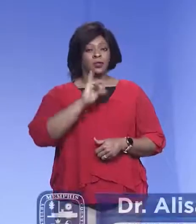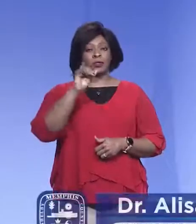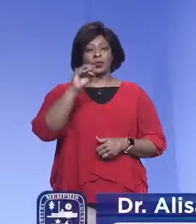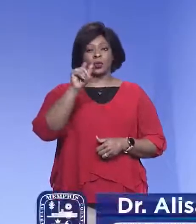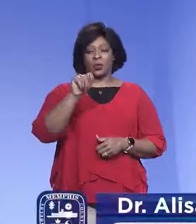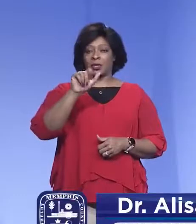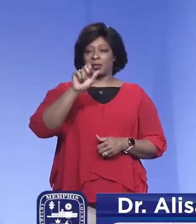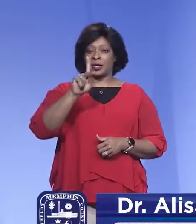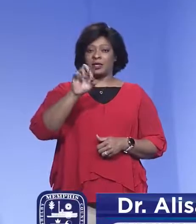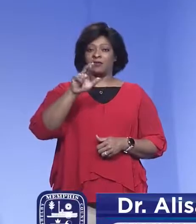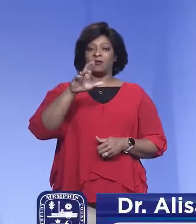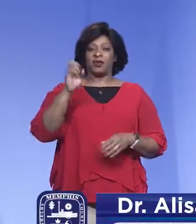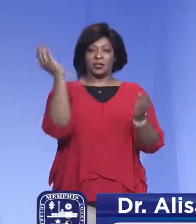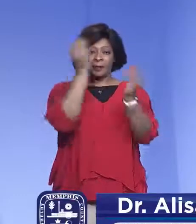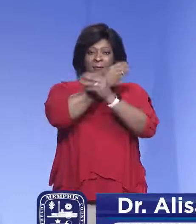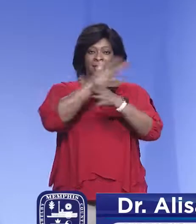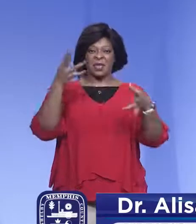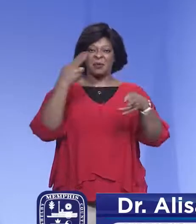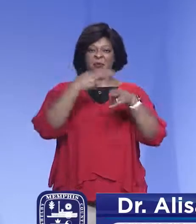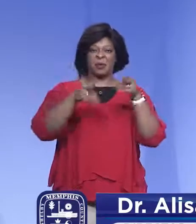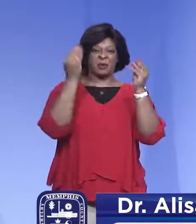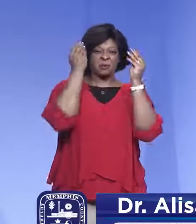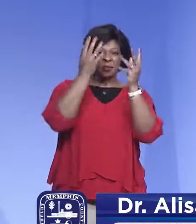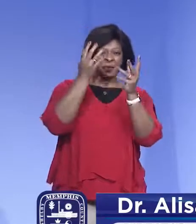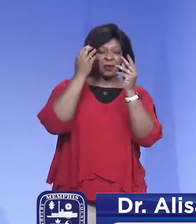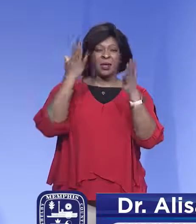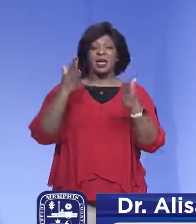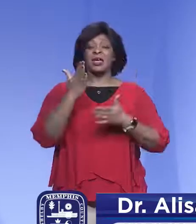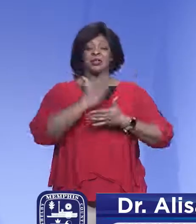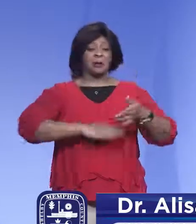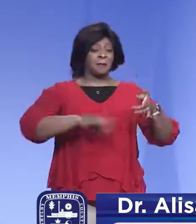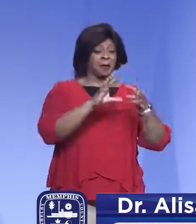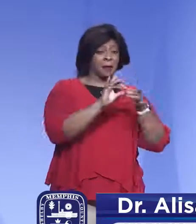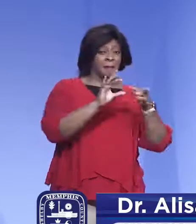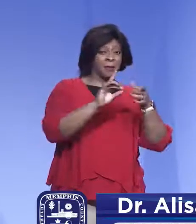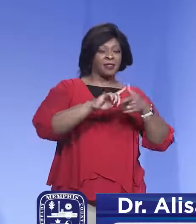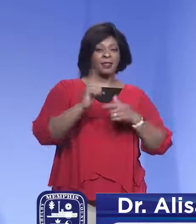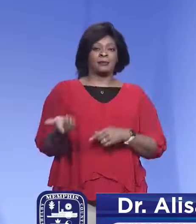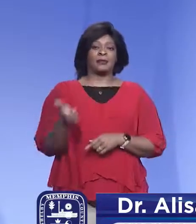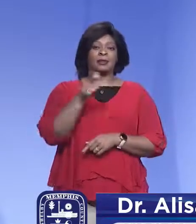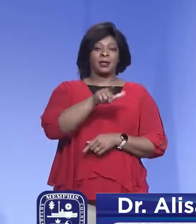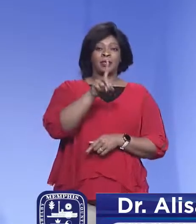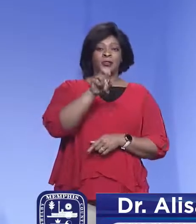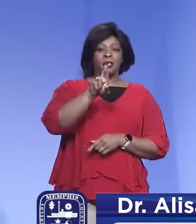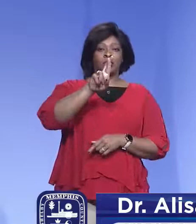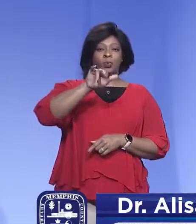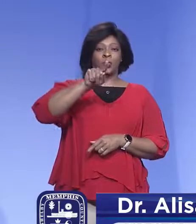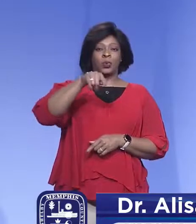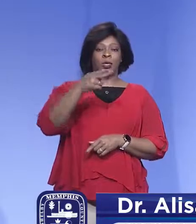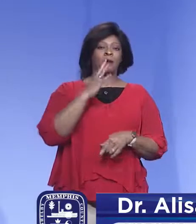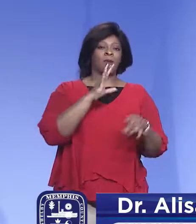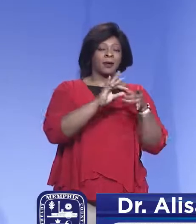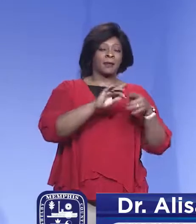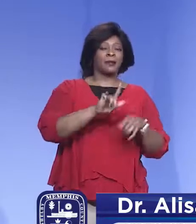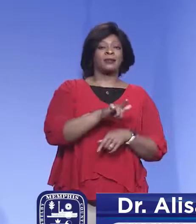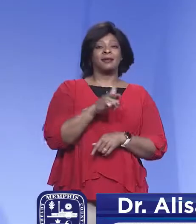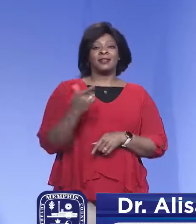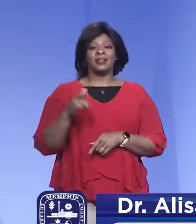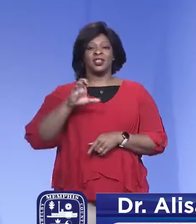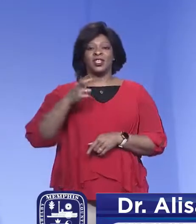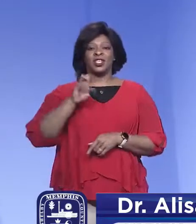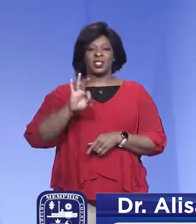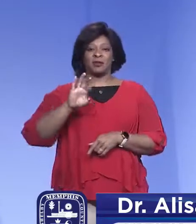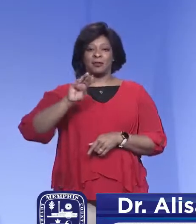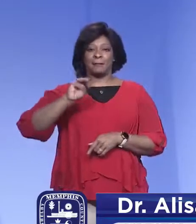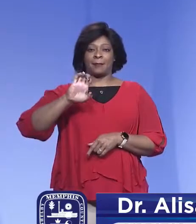going to give brief updates, make a few comments, and then Dr. Randolph will make some additional comments, and Chief McGowen will